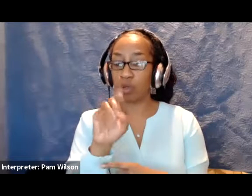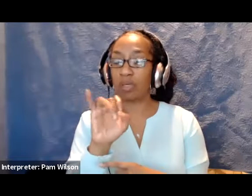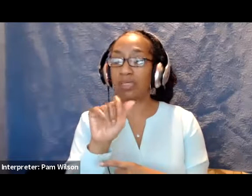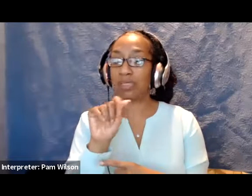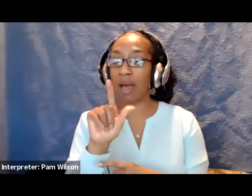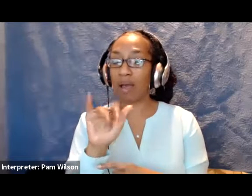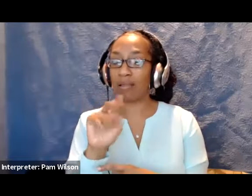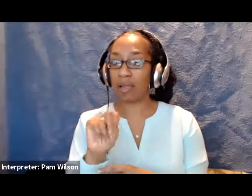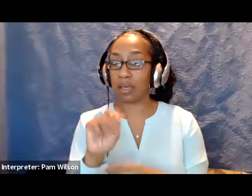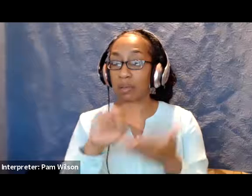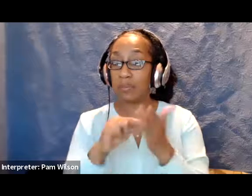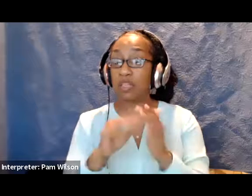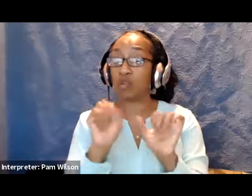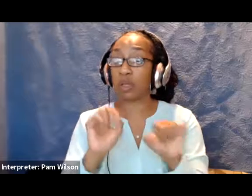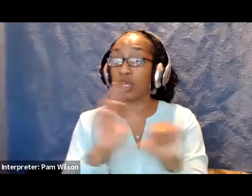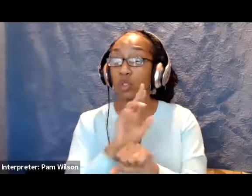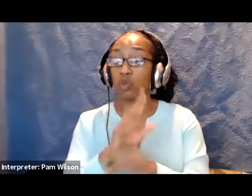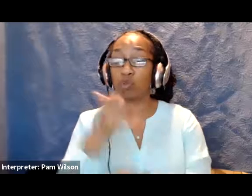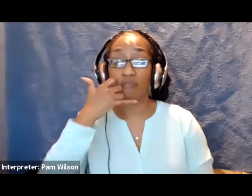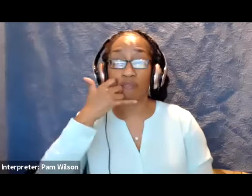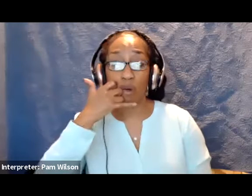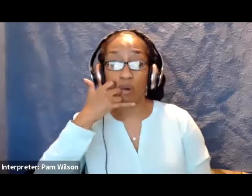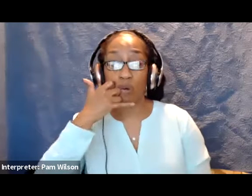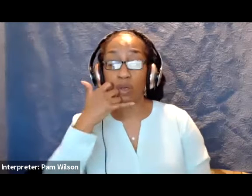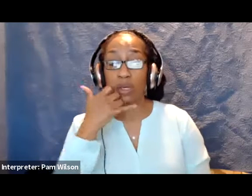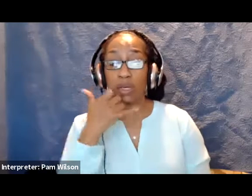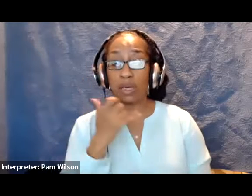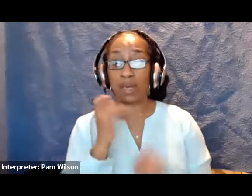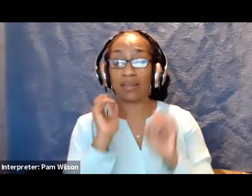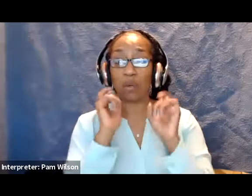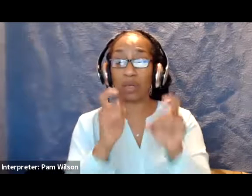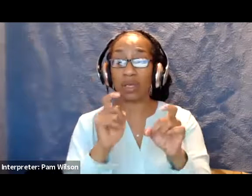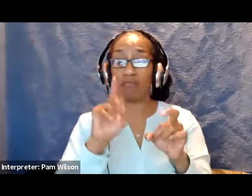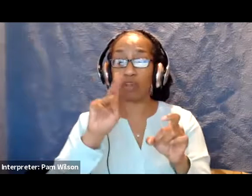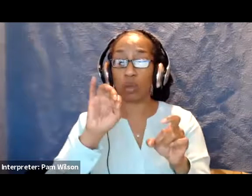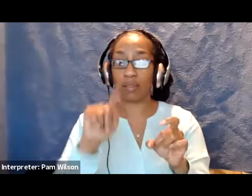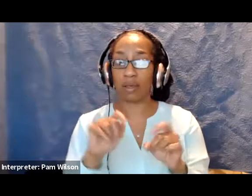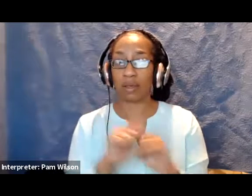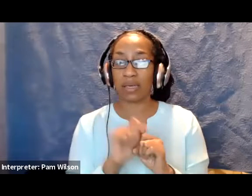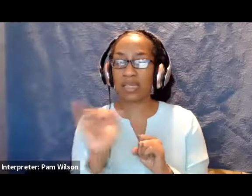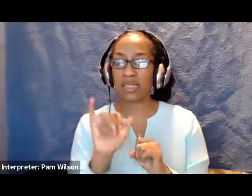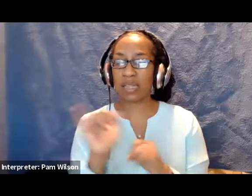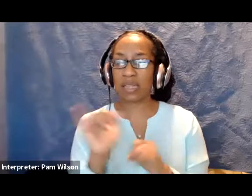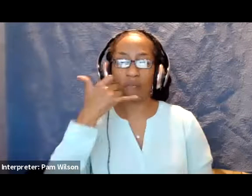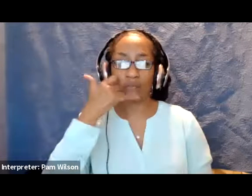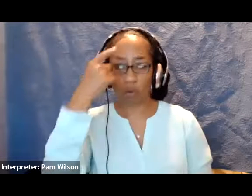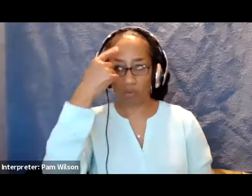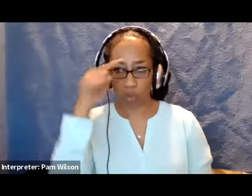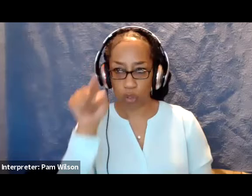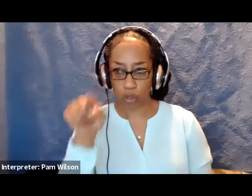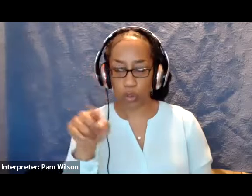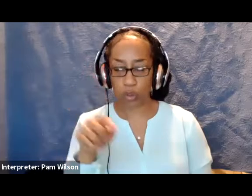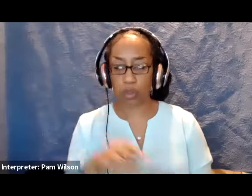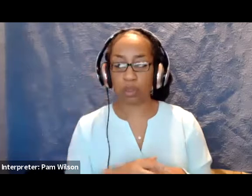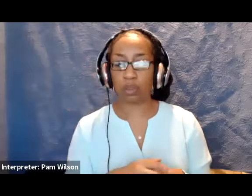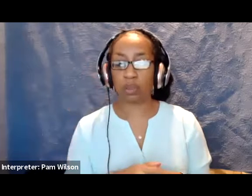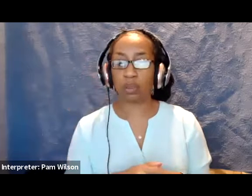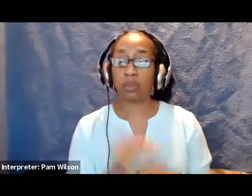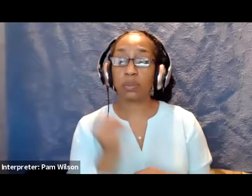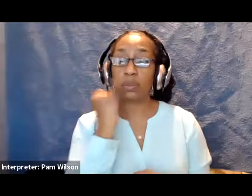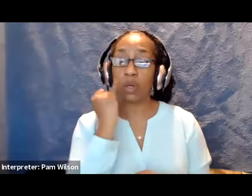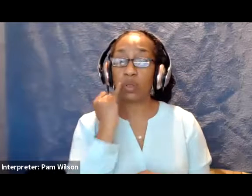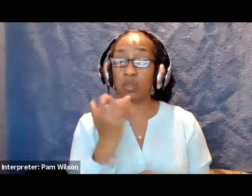information, gives you a link to click. They basically are your telephone for you. But if you want to use